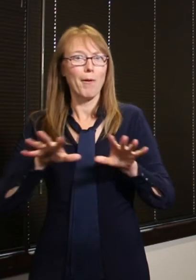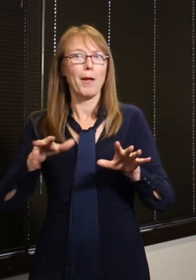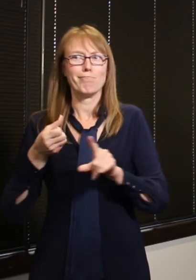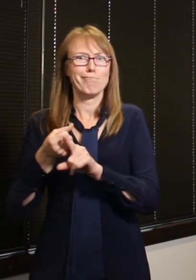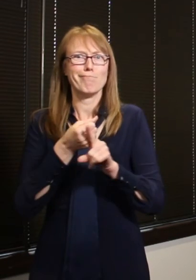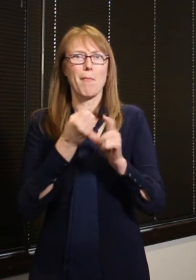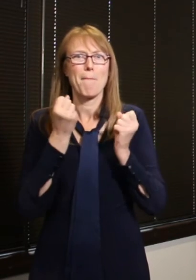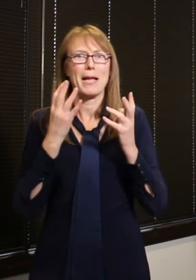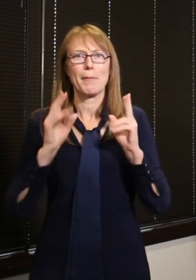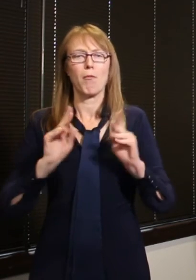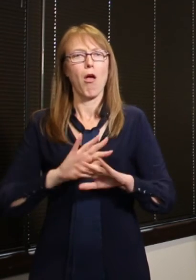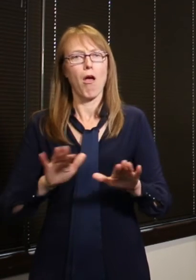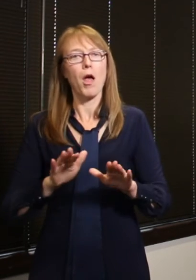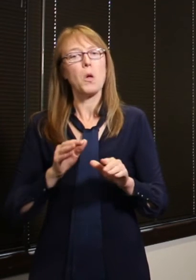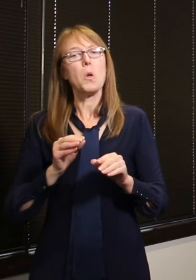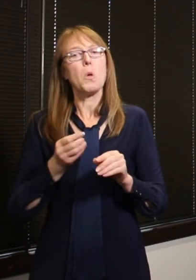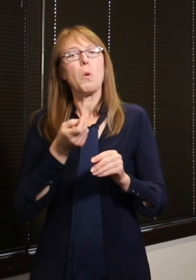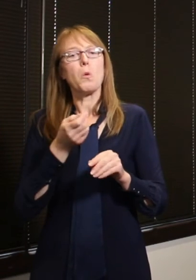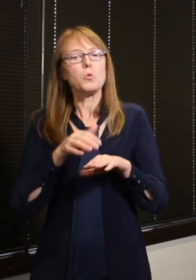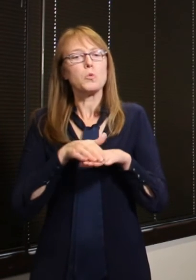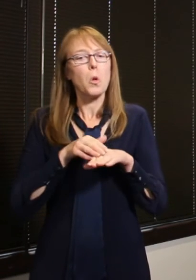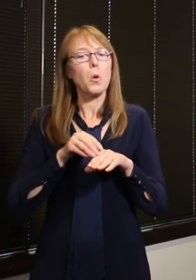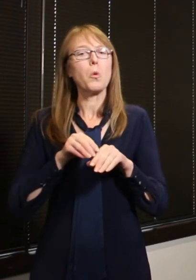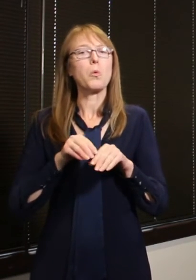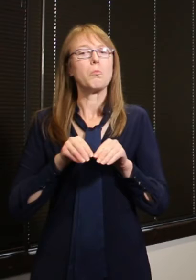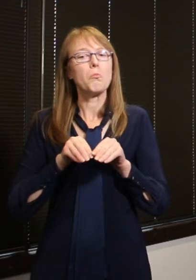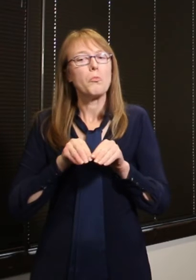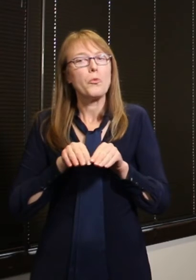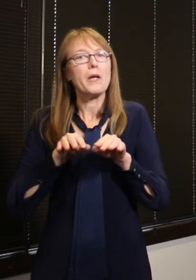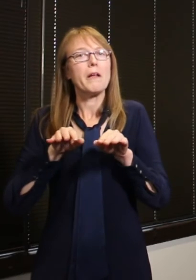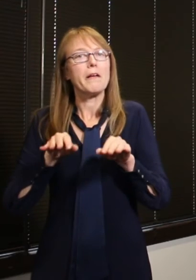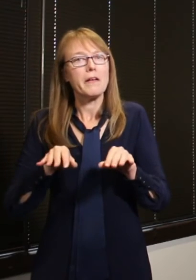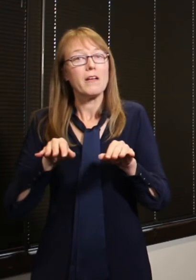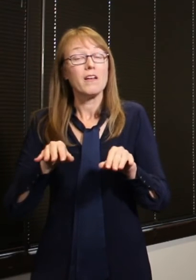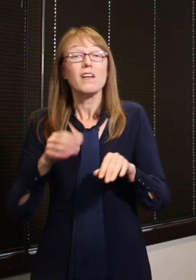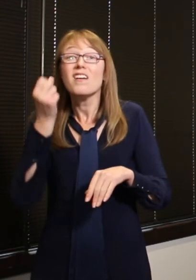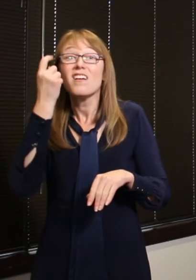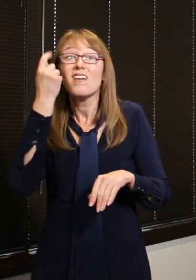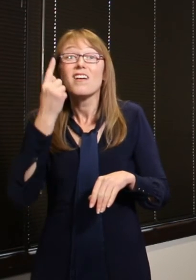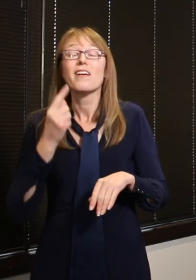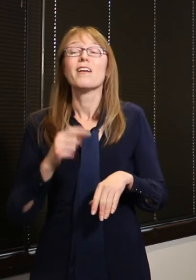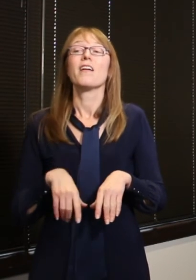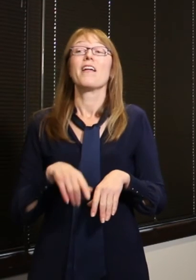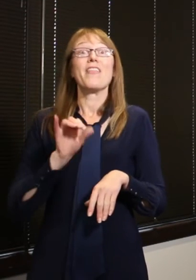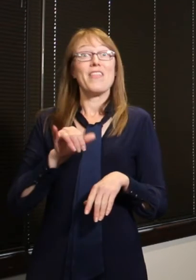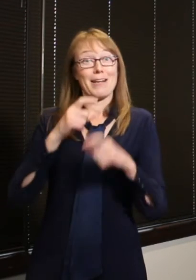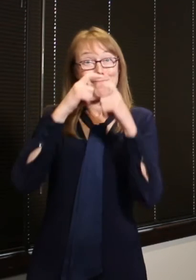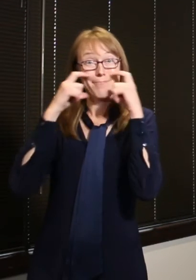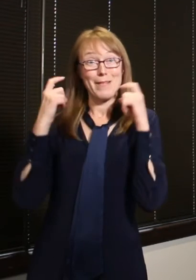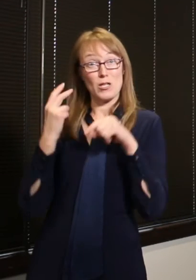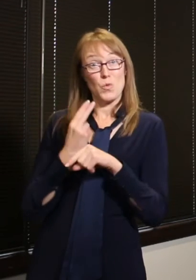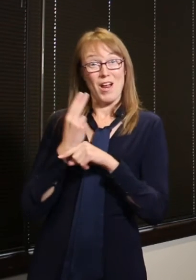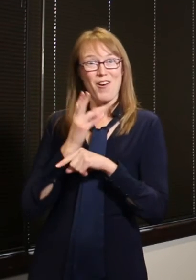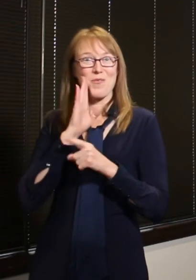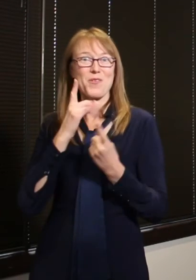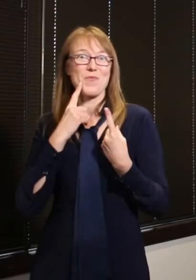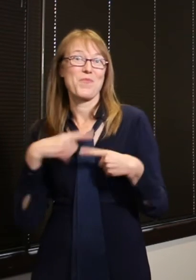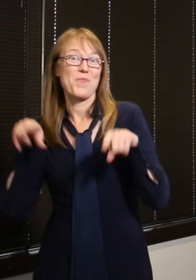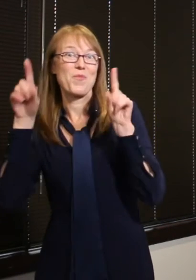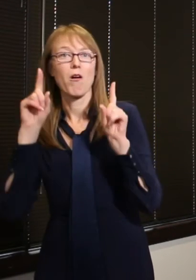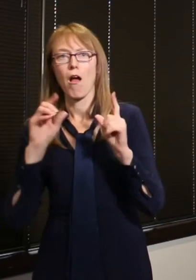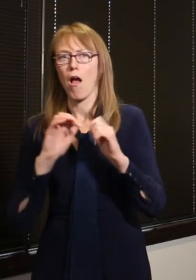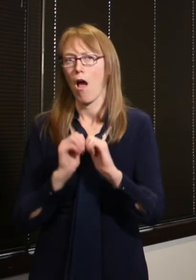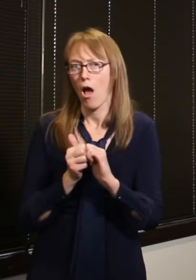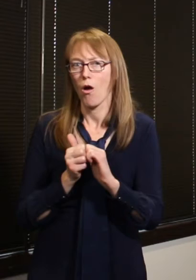COVID-19. However, it also only works if the majority of people are doing it. And as you can see from this graphic, the more people